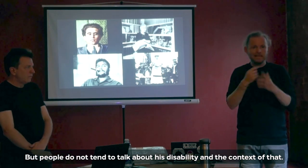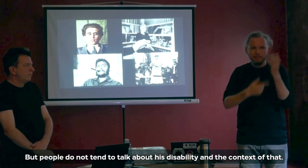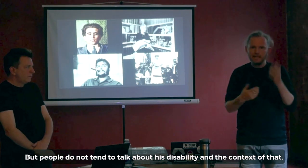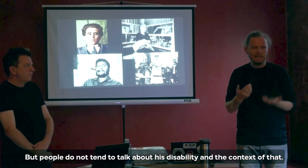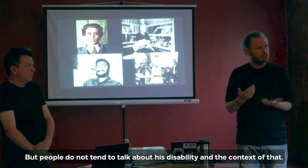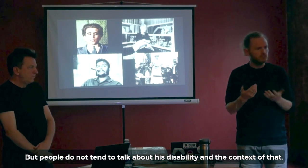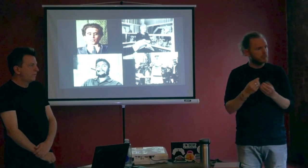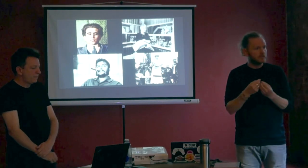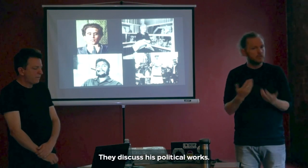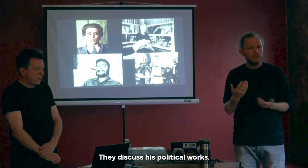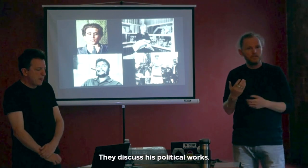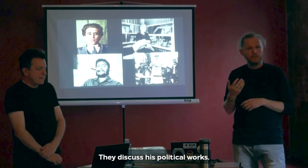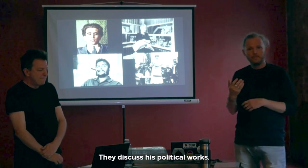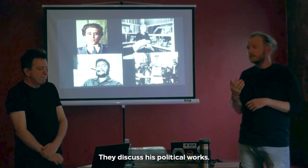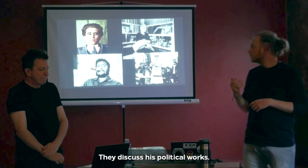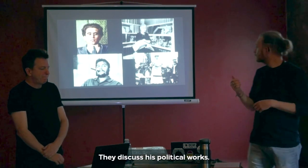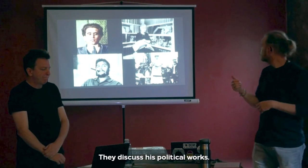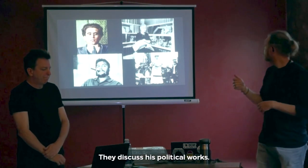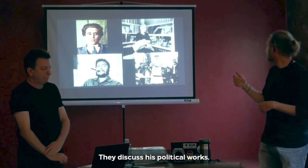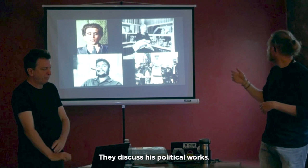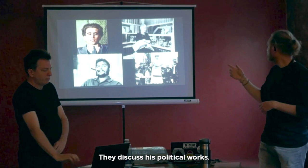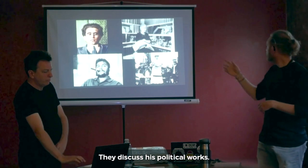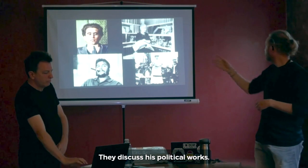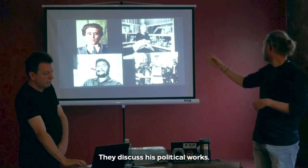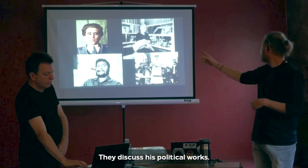the context that gives when they discuss his political works.